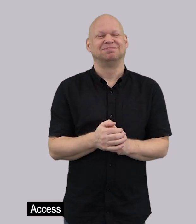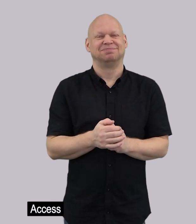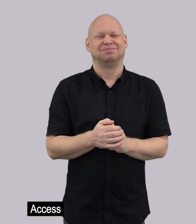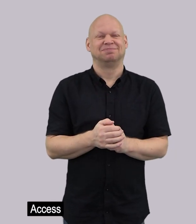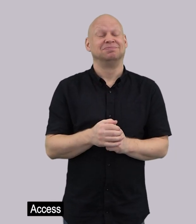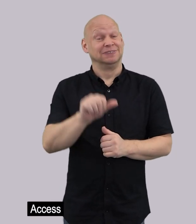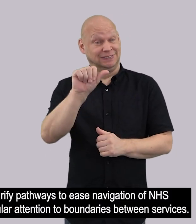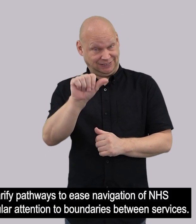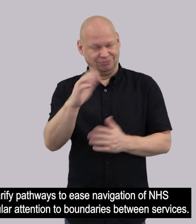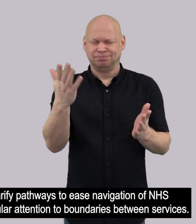Access.